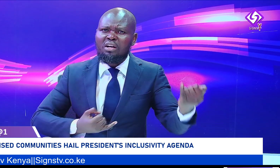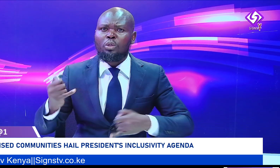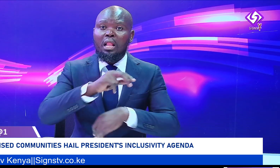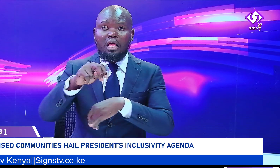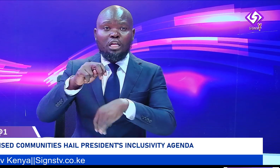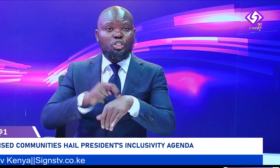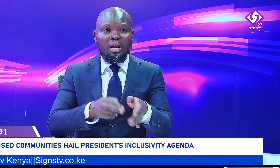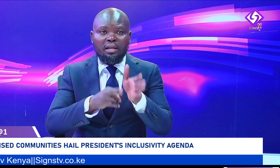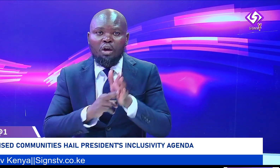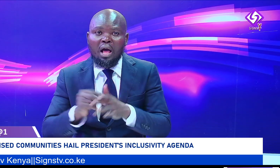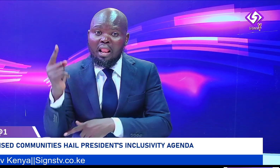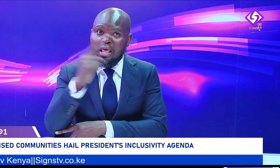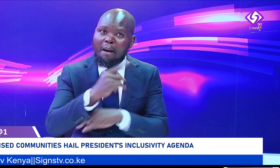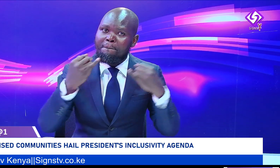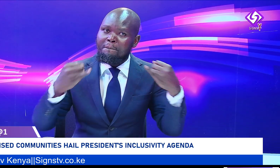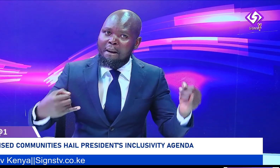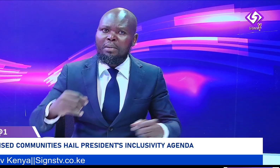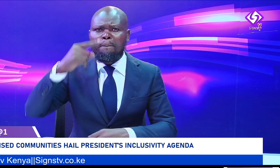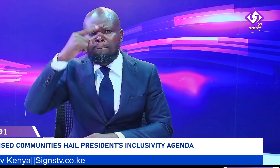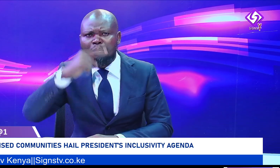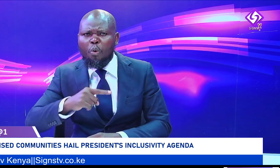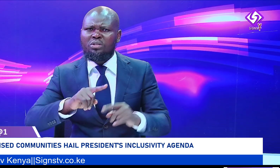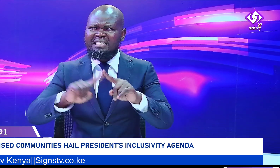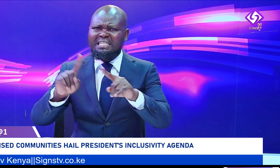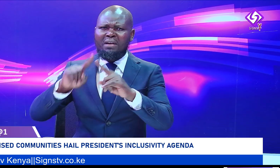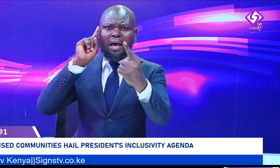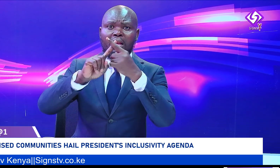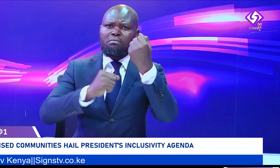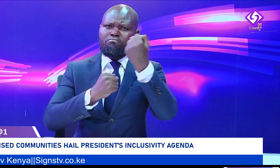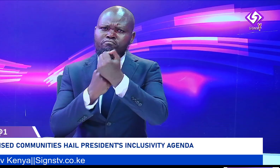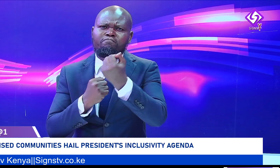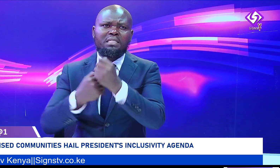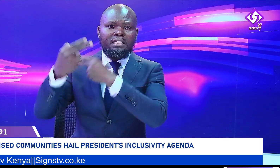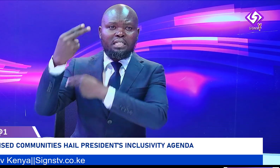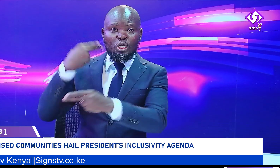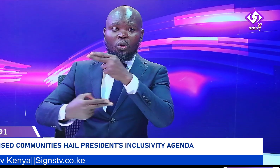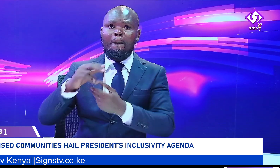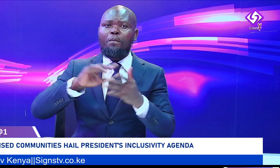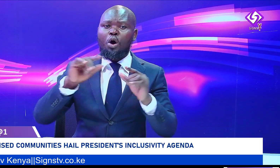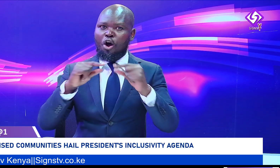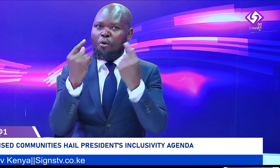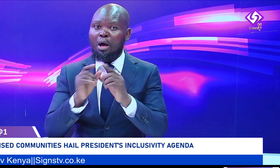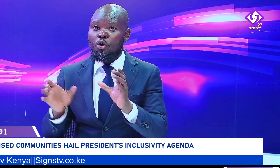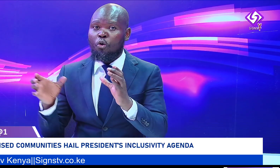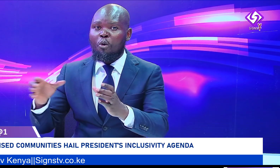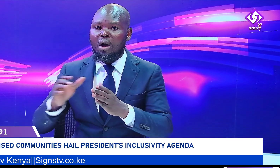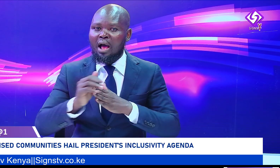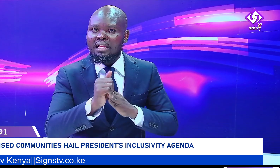decision to introduce a National Recognition Day and implement a policy that is aimed at supporting historically disadvantaged